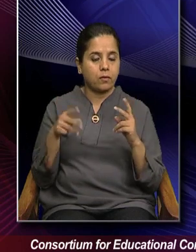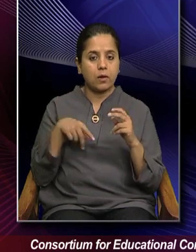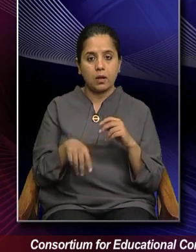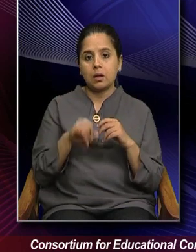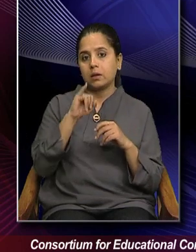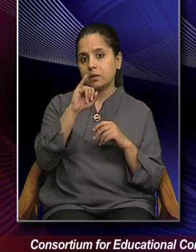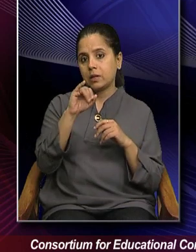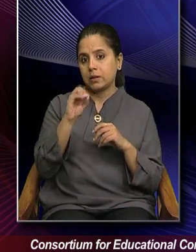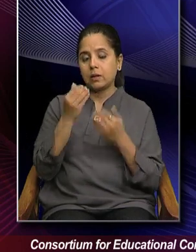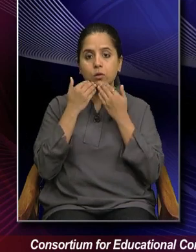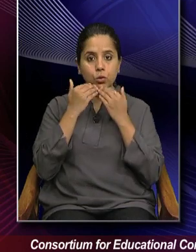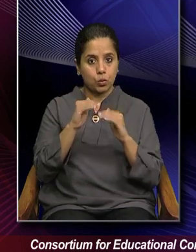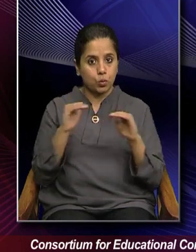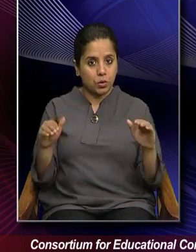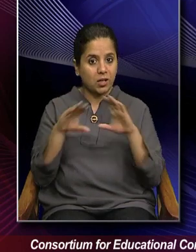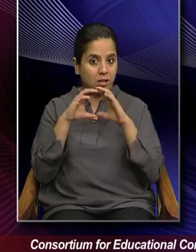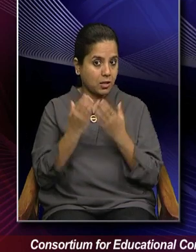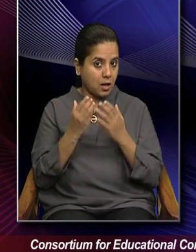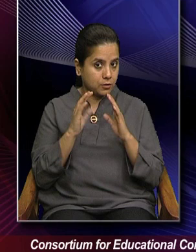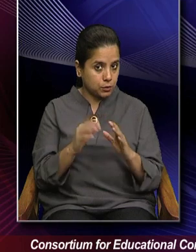60 student classroom,